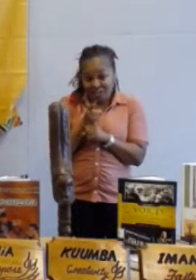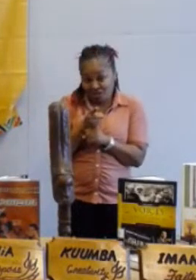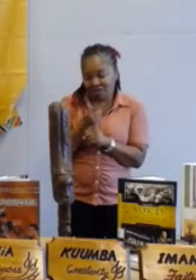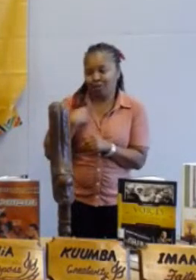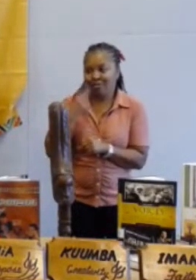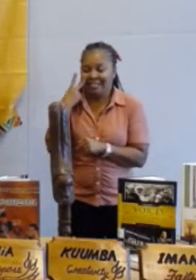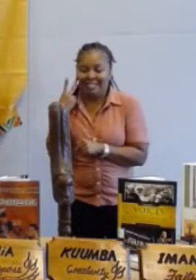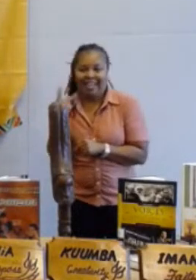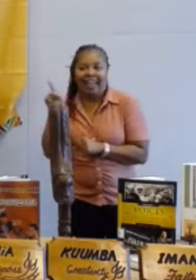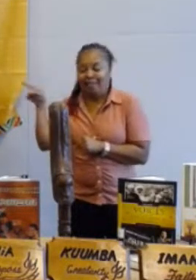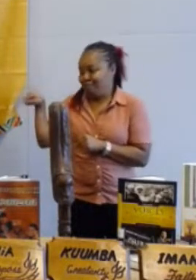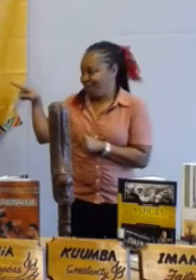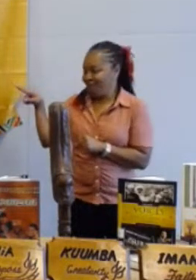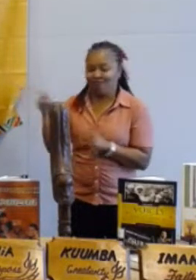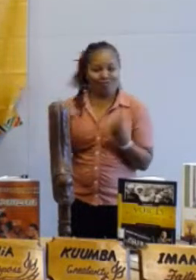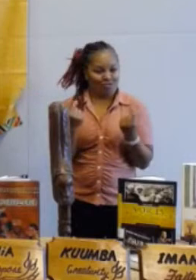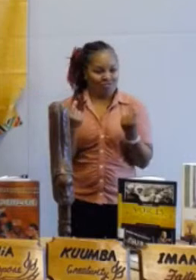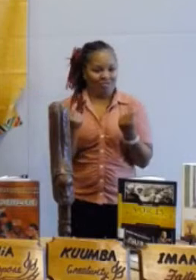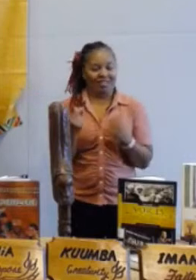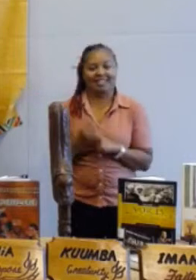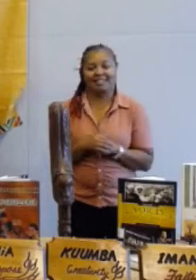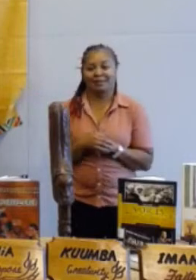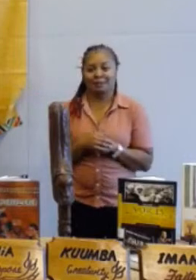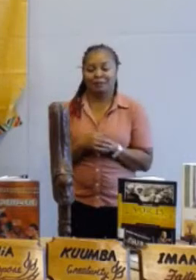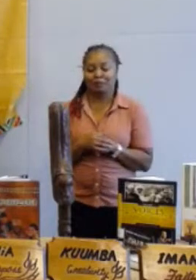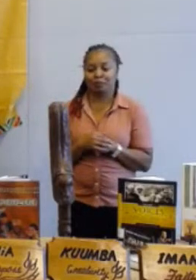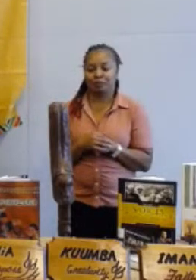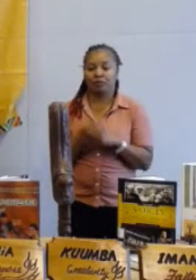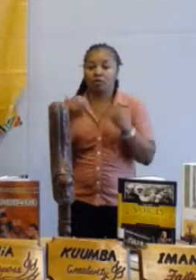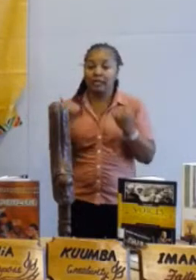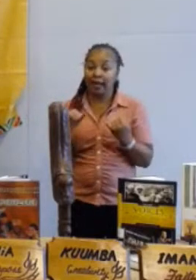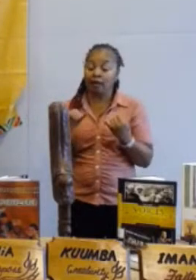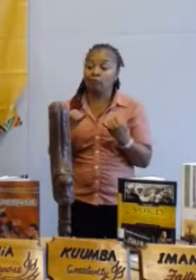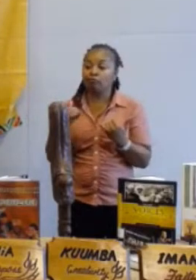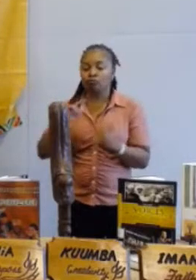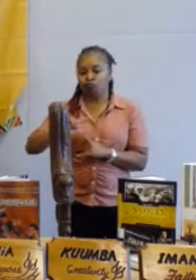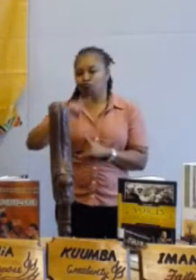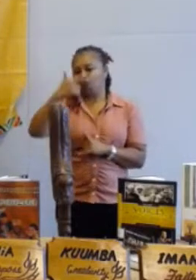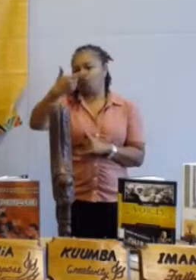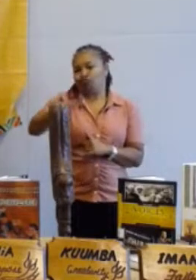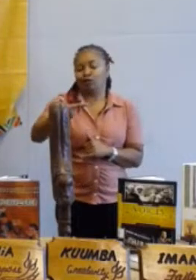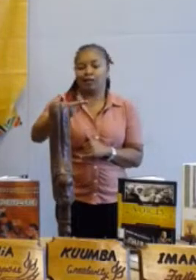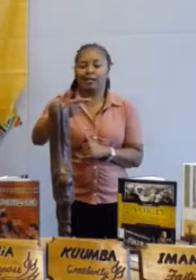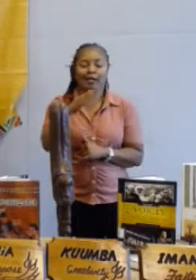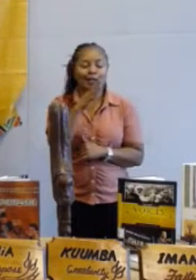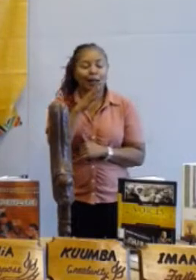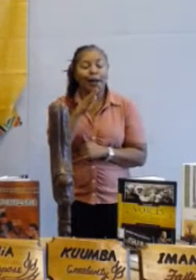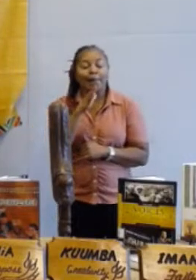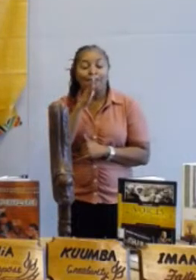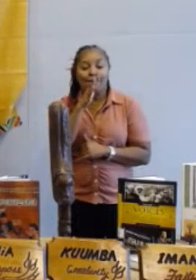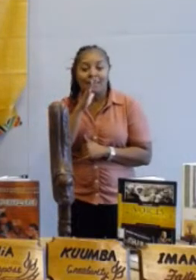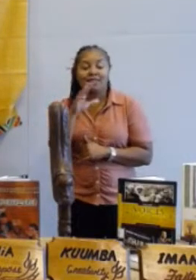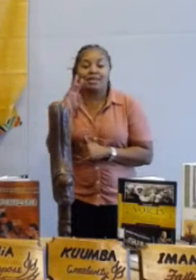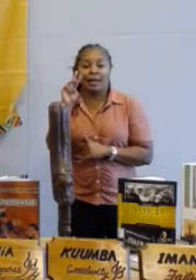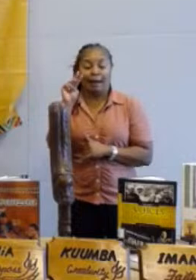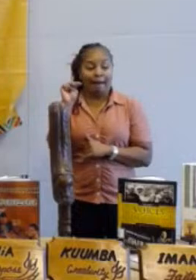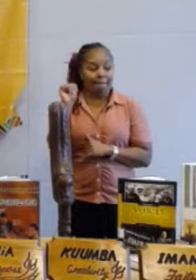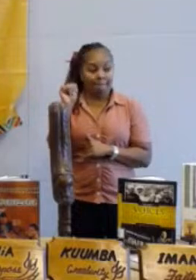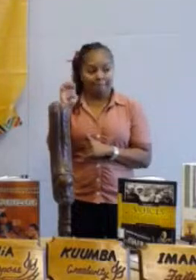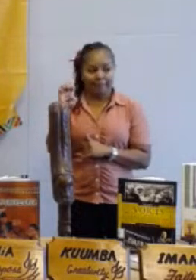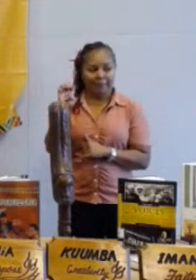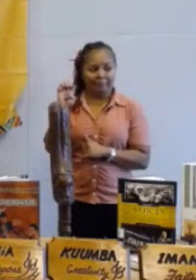this. Thank y'all. Okay, so now we're going to turn the program over to Mother Minta, who will be doing the